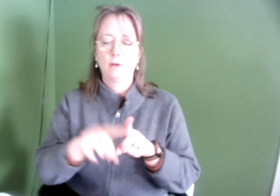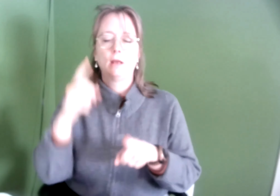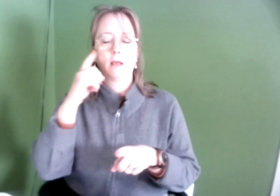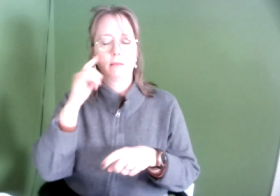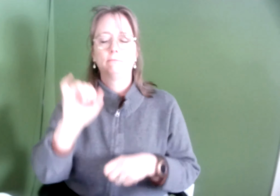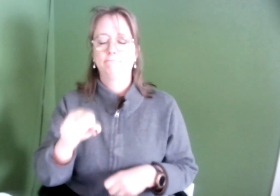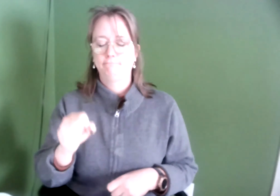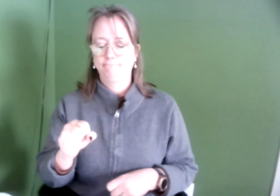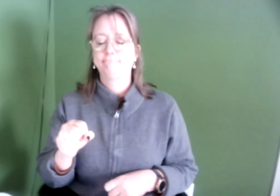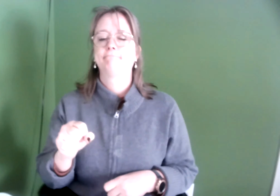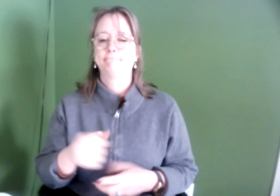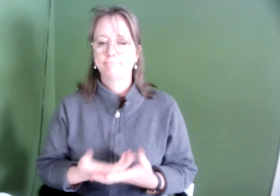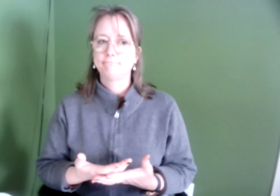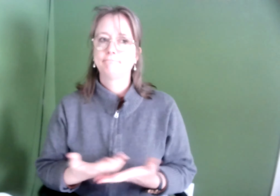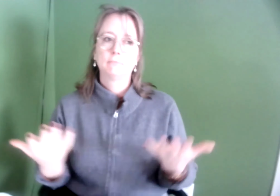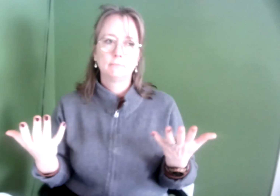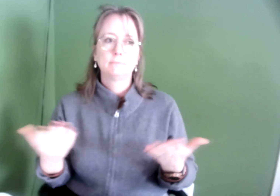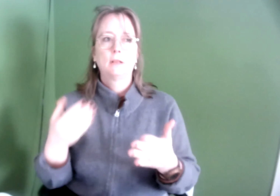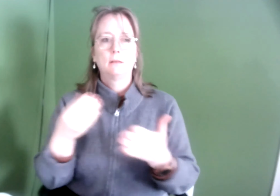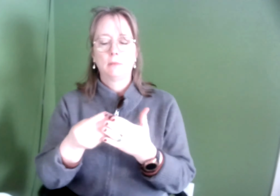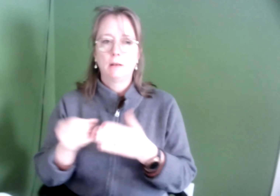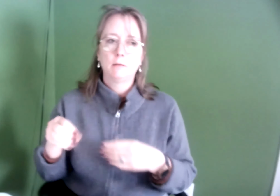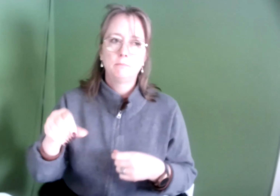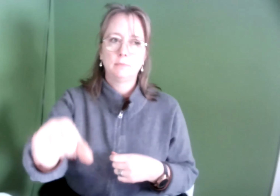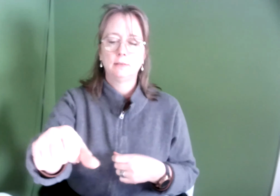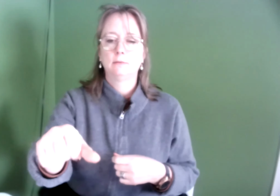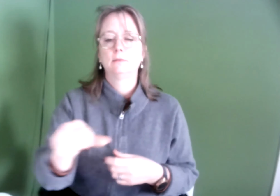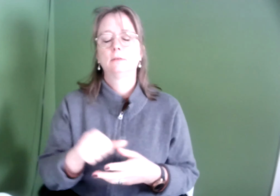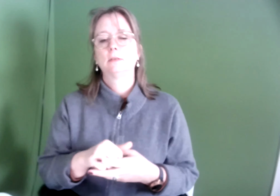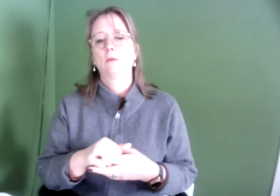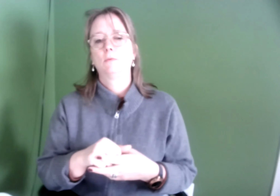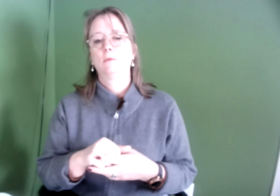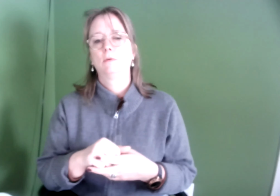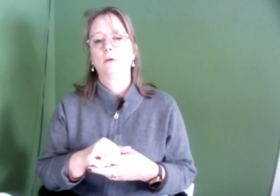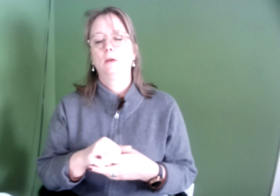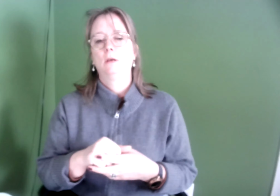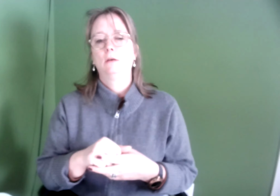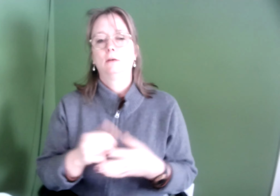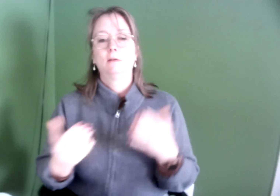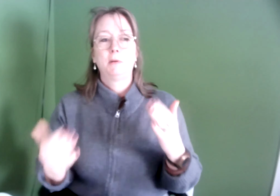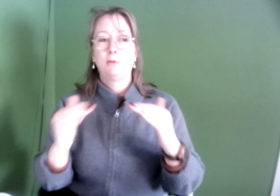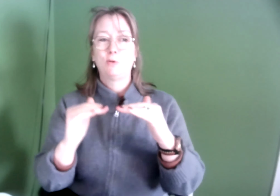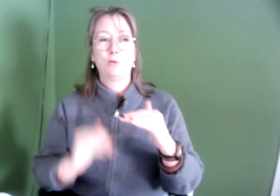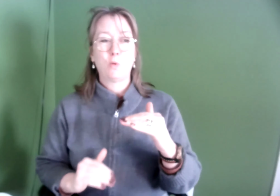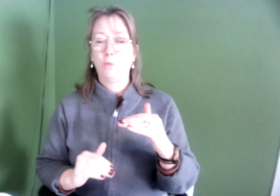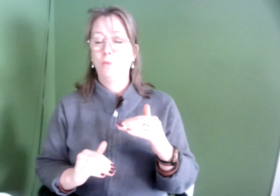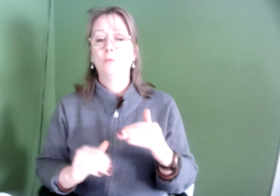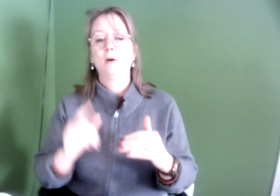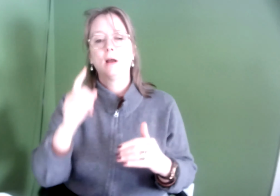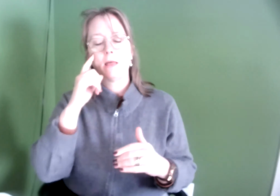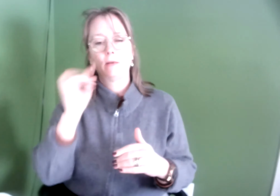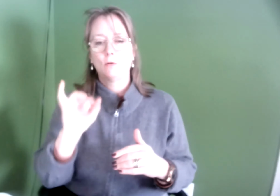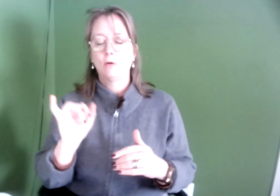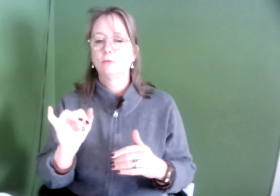around how the salaries are, maybe not where they need to be, but also I do think it is